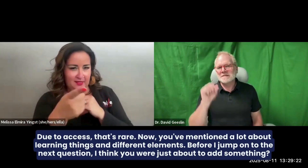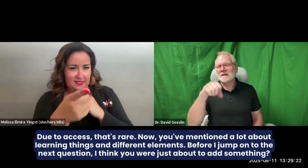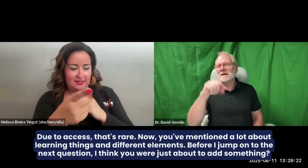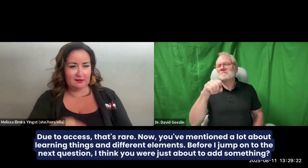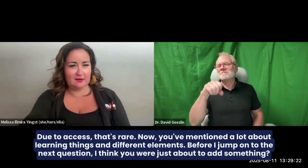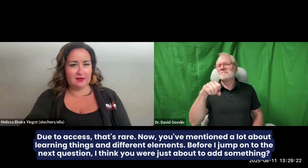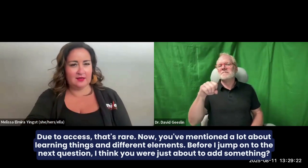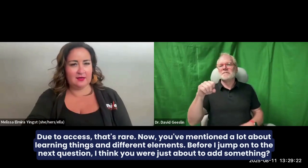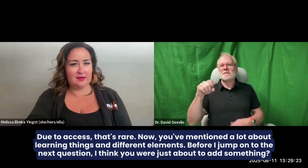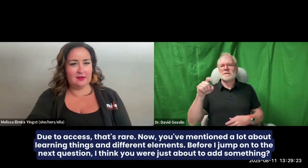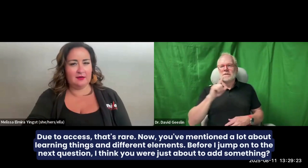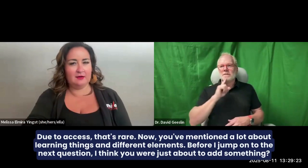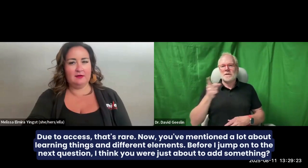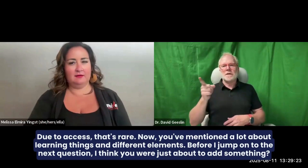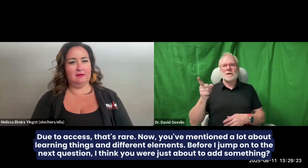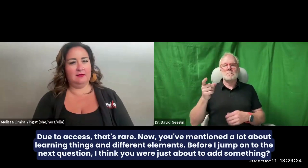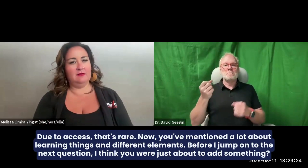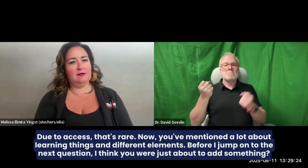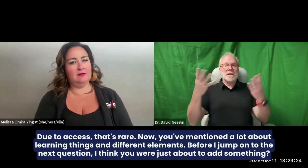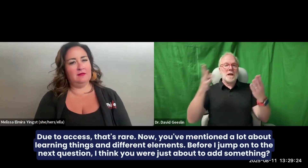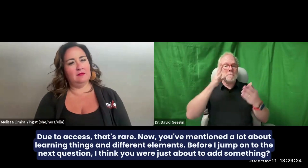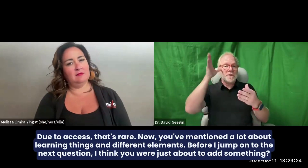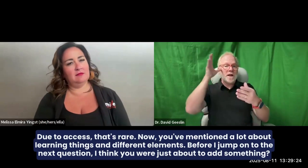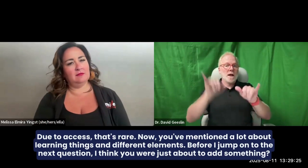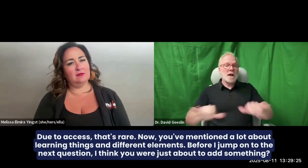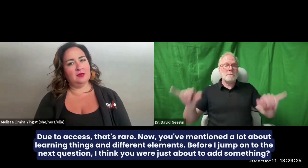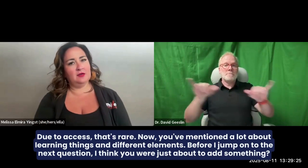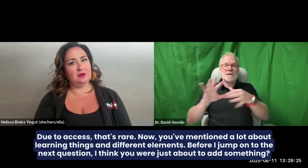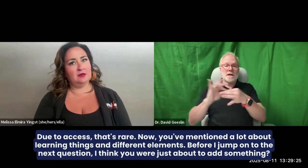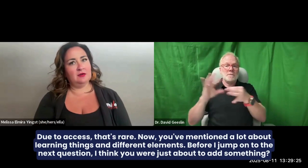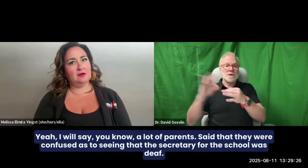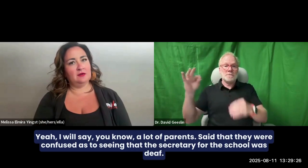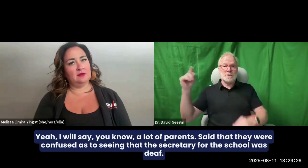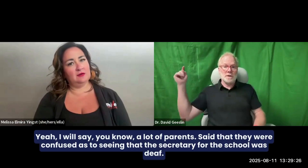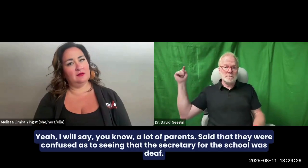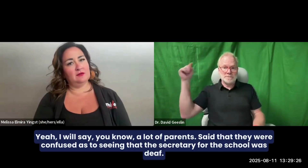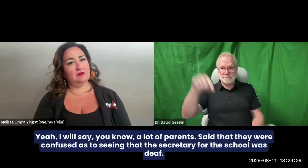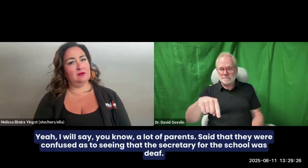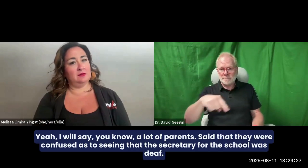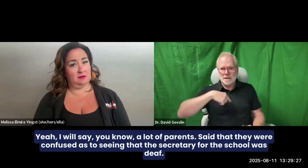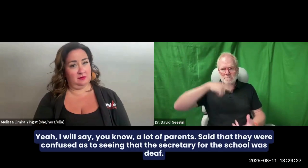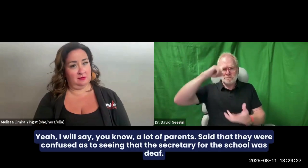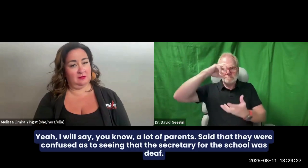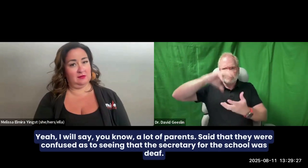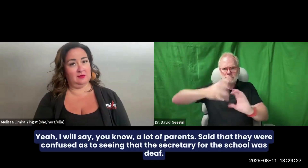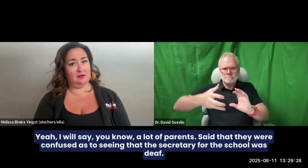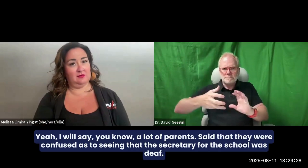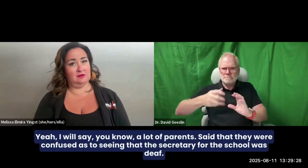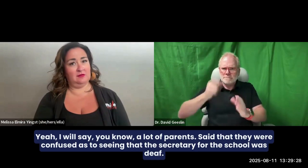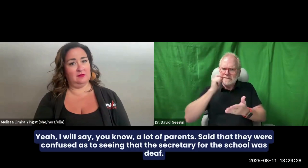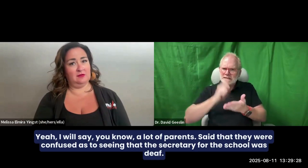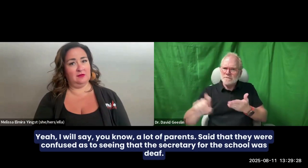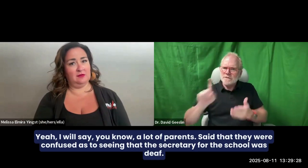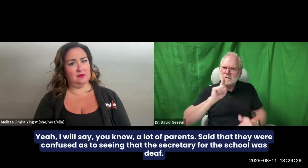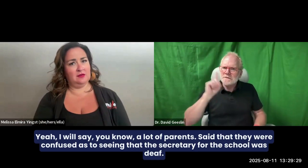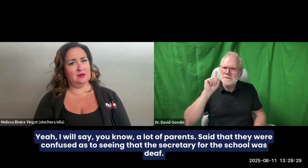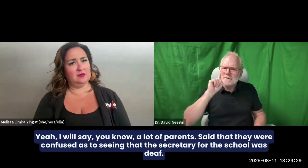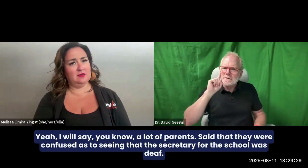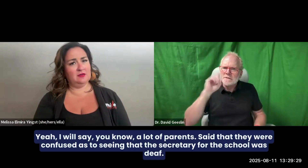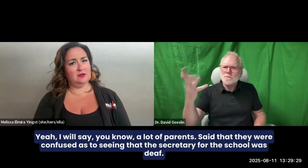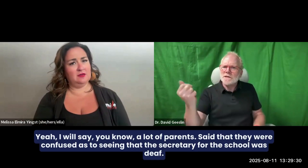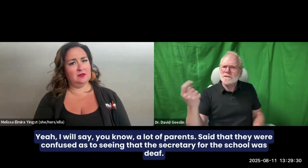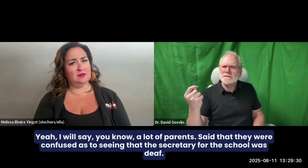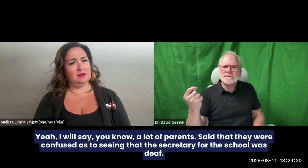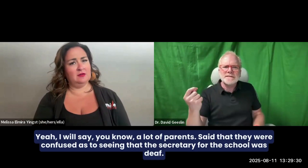Before I jump on to the next question, I think you were just about to add something. Yeah, I will say, a lot of parents